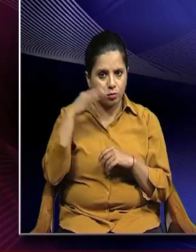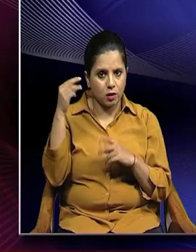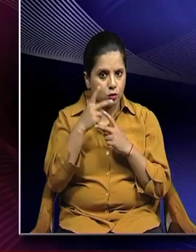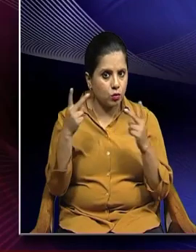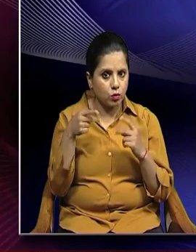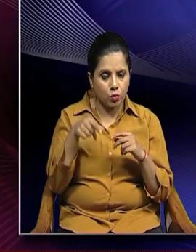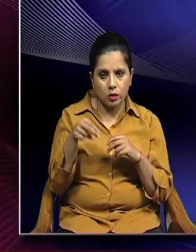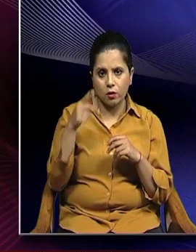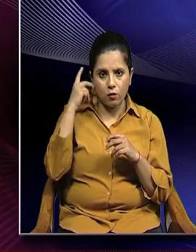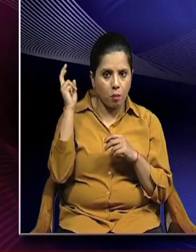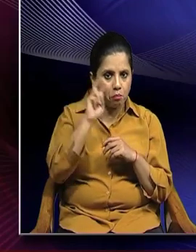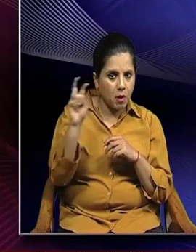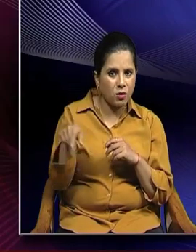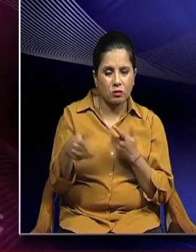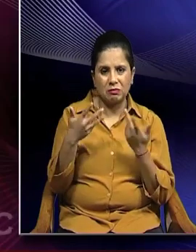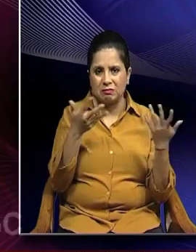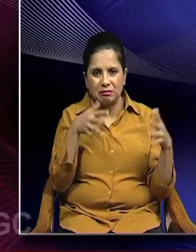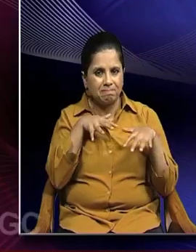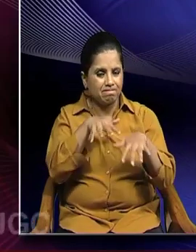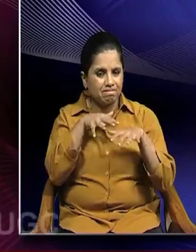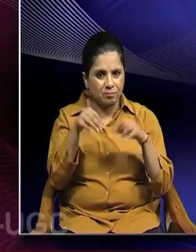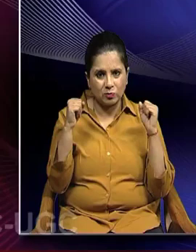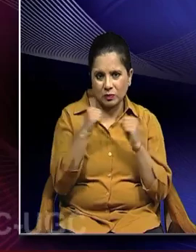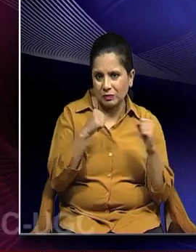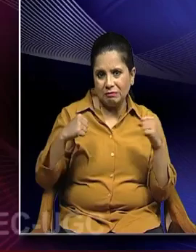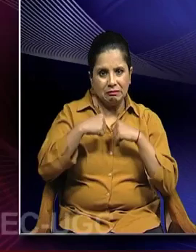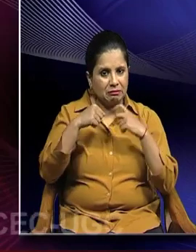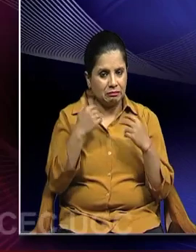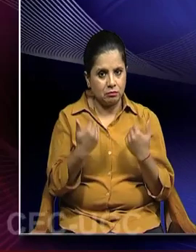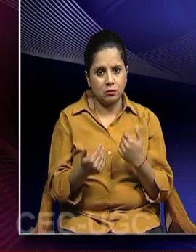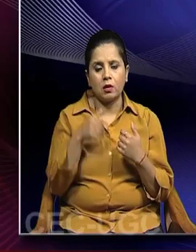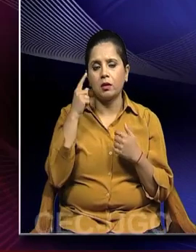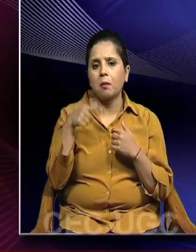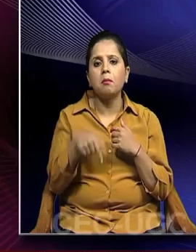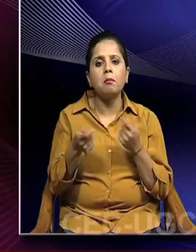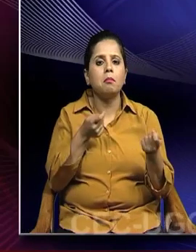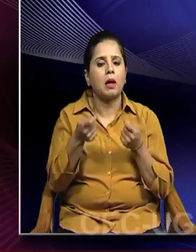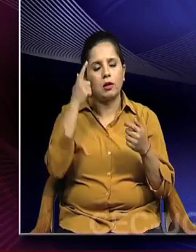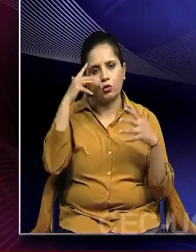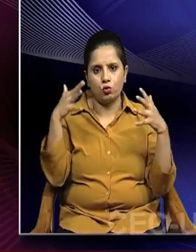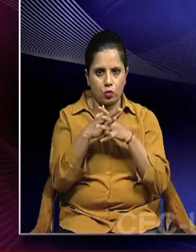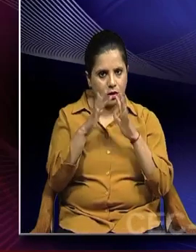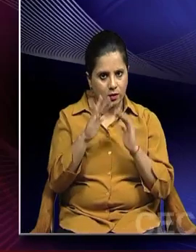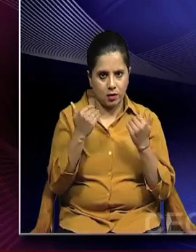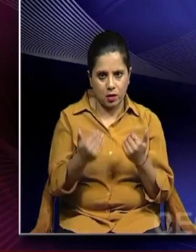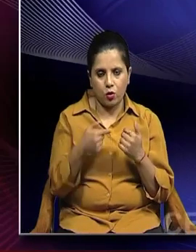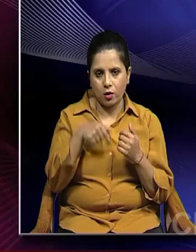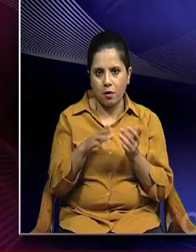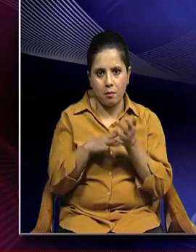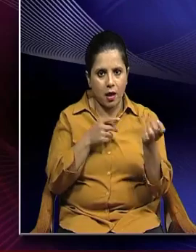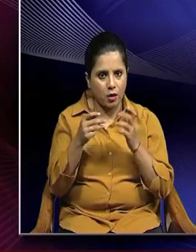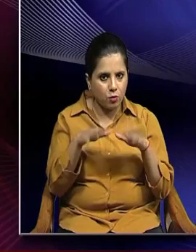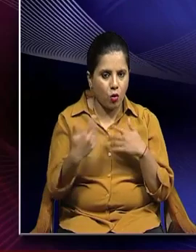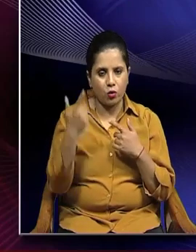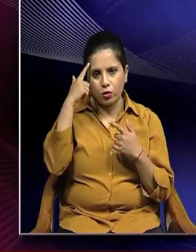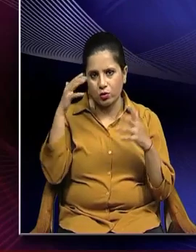metros to overcome stress. Now we talk about managing stress. We all talk about management of stress or